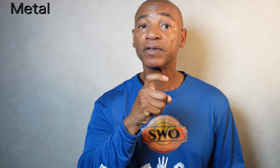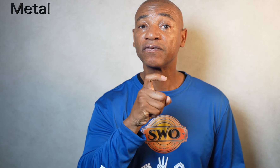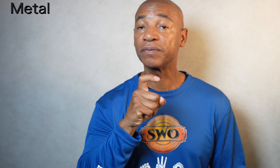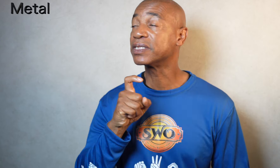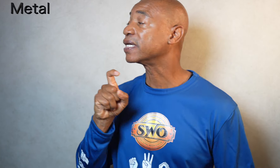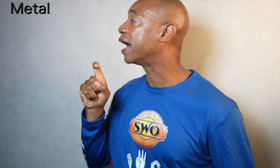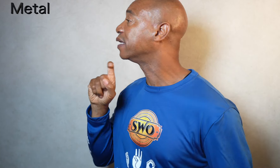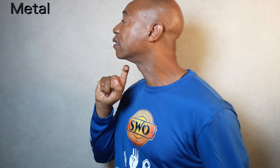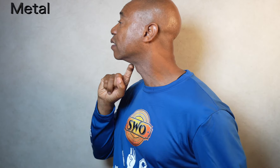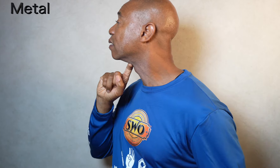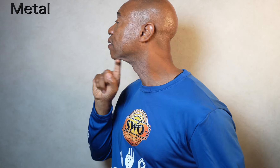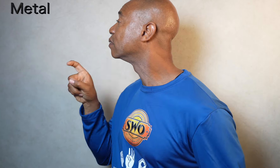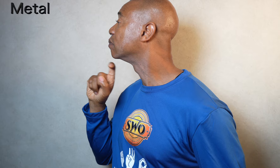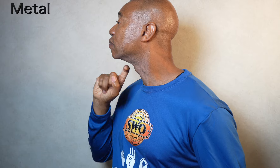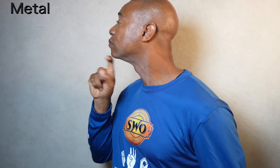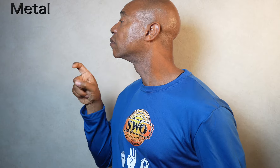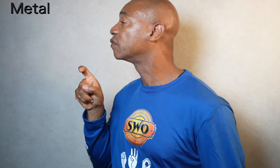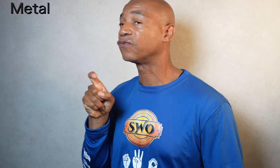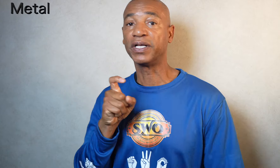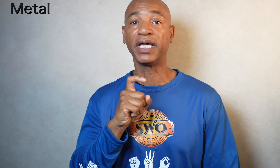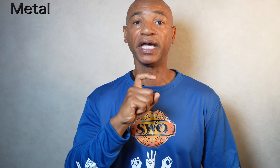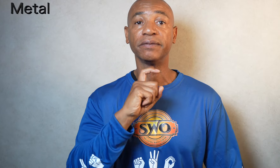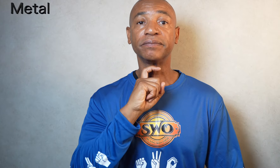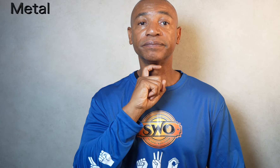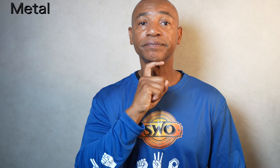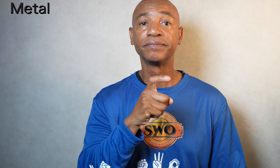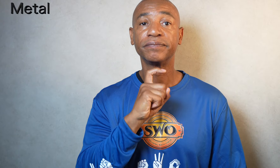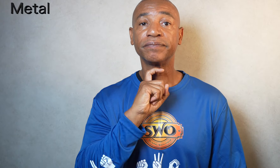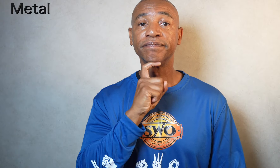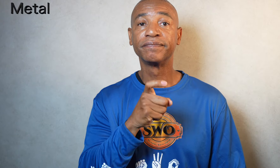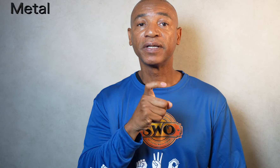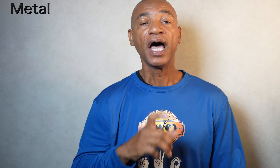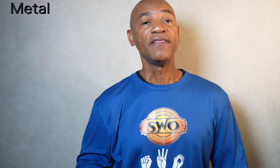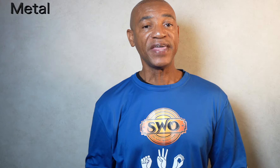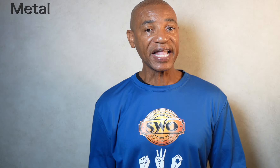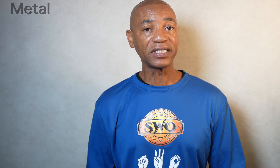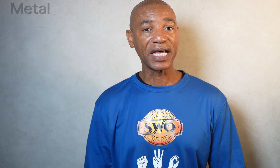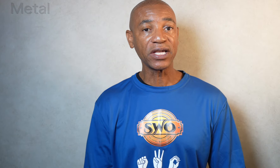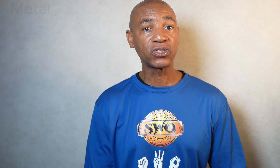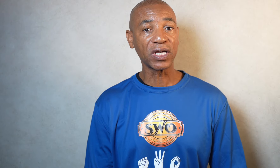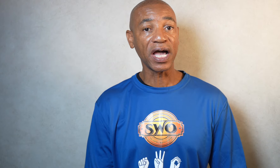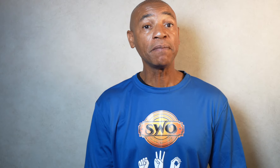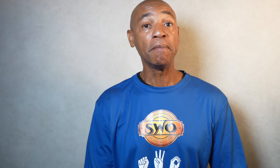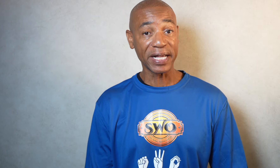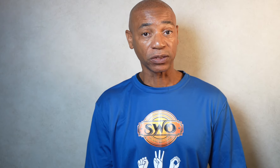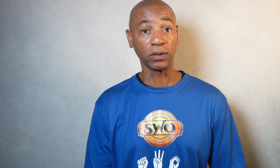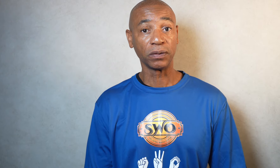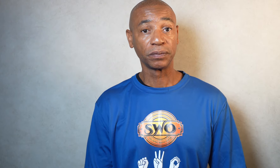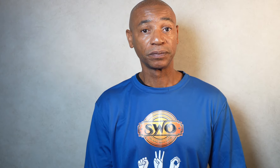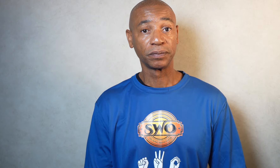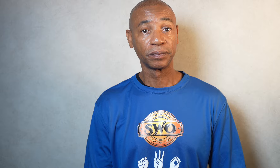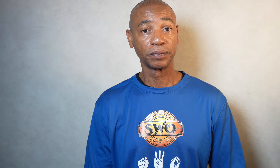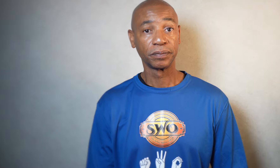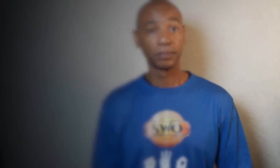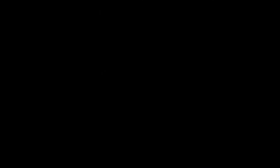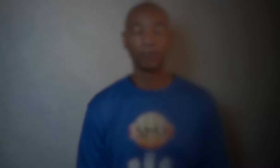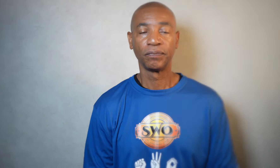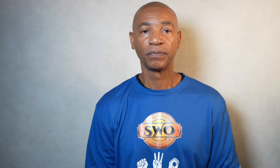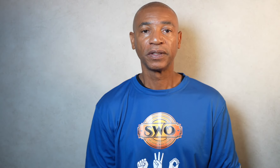From the side. Front again. That is how you sign metal.